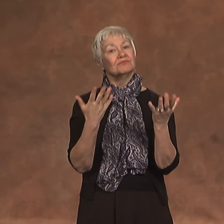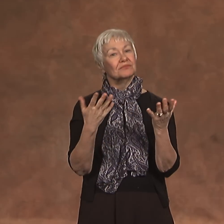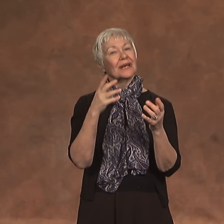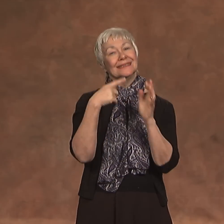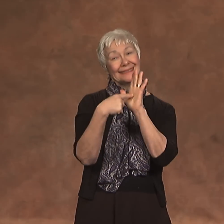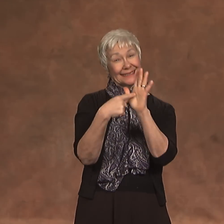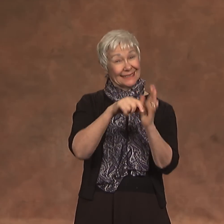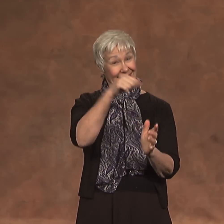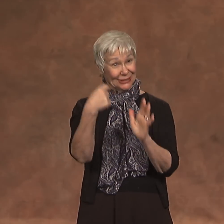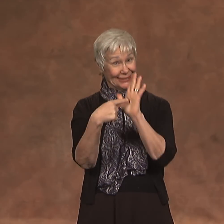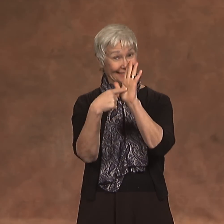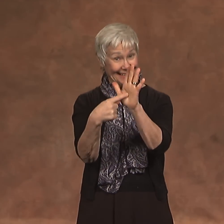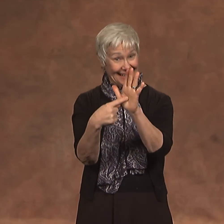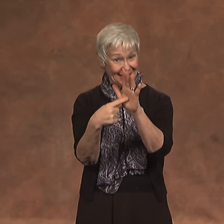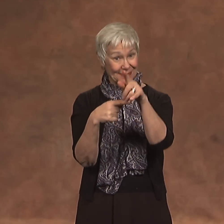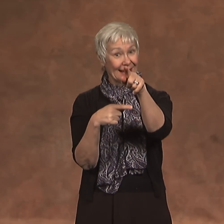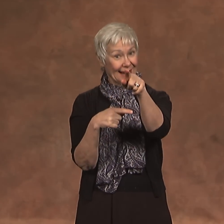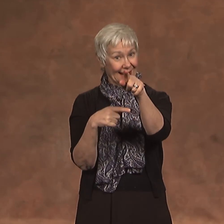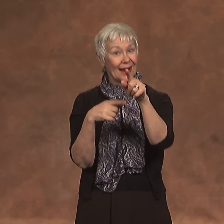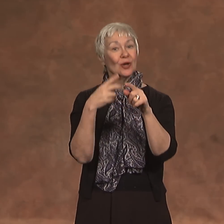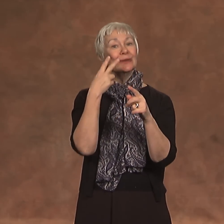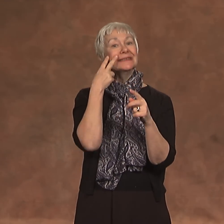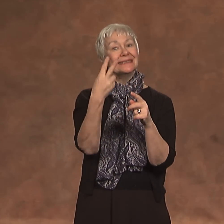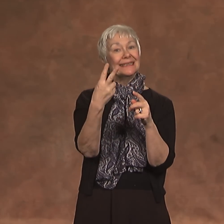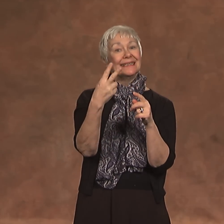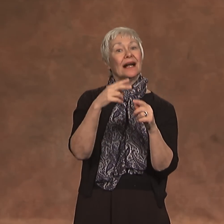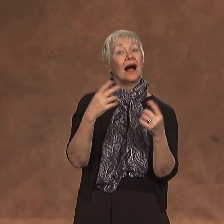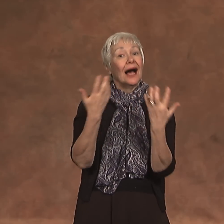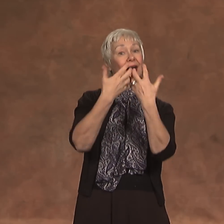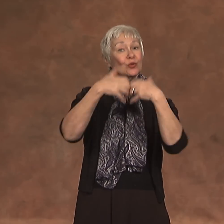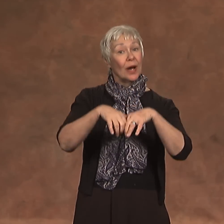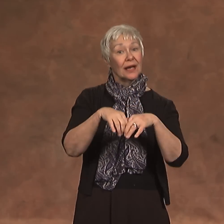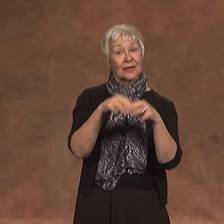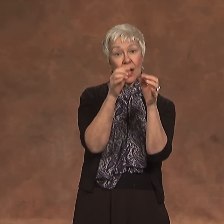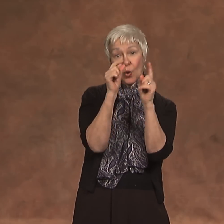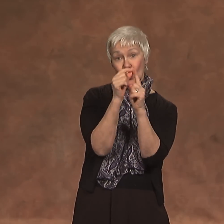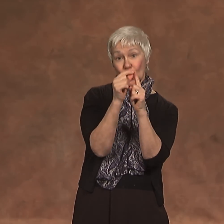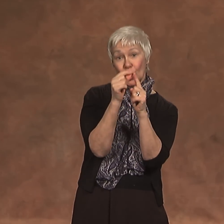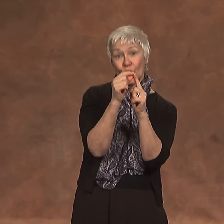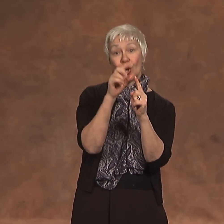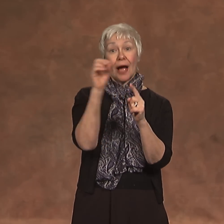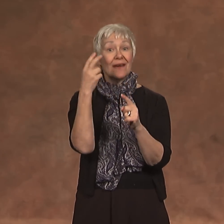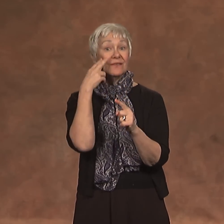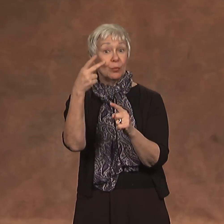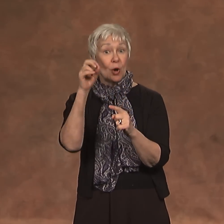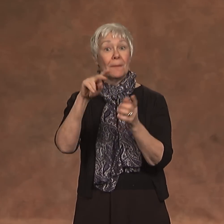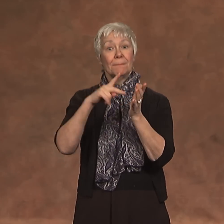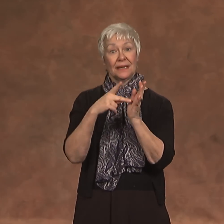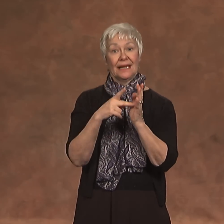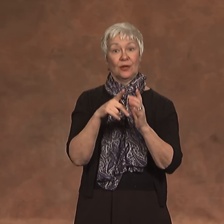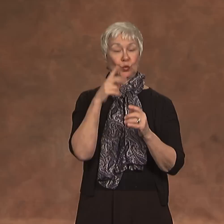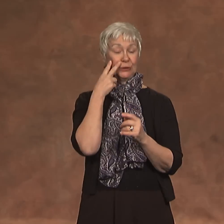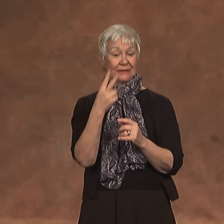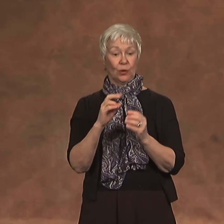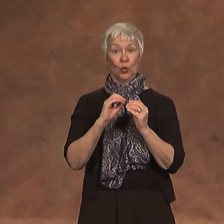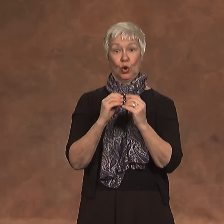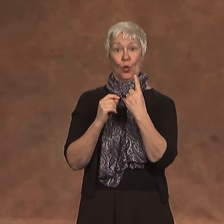And here's another example. You see integrated text and visual prop, which is demonstrated by using